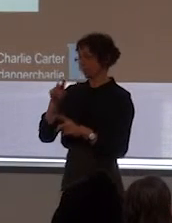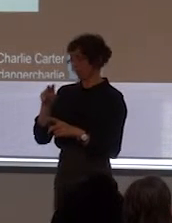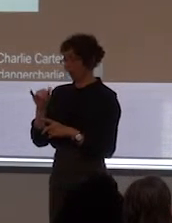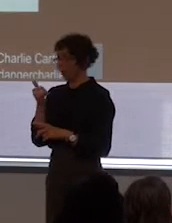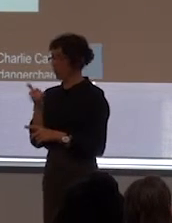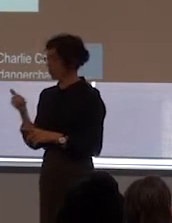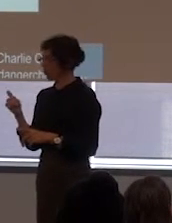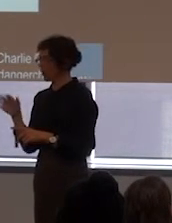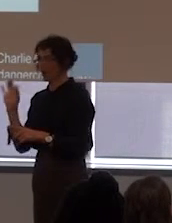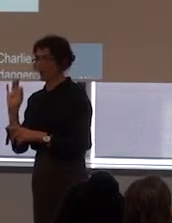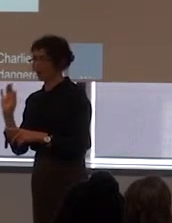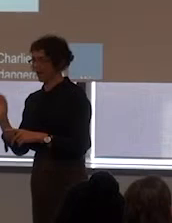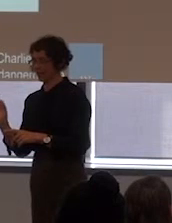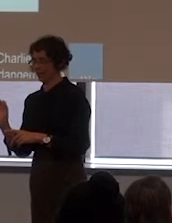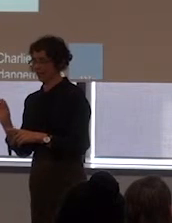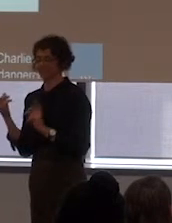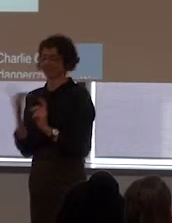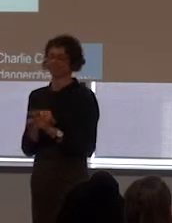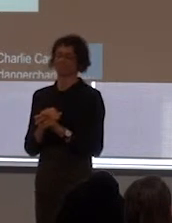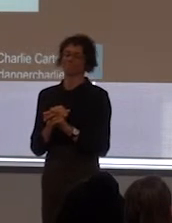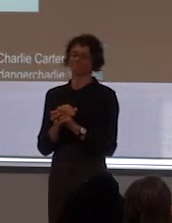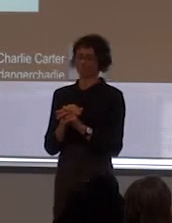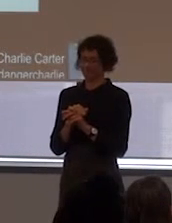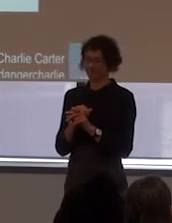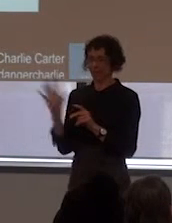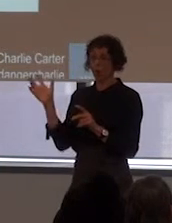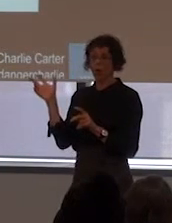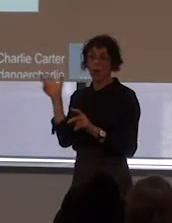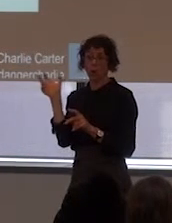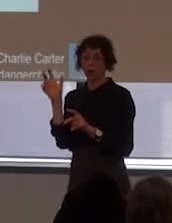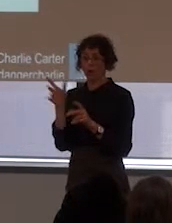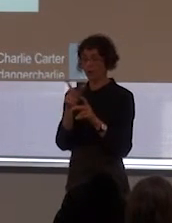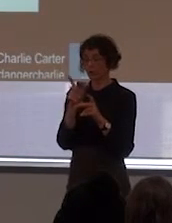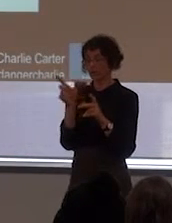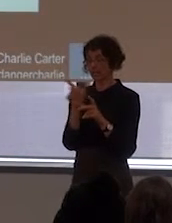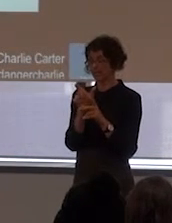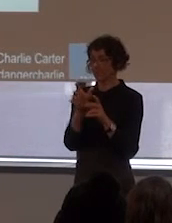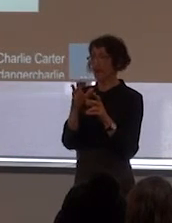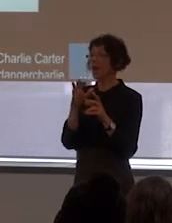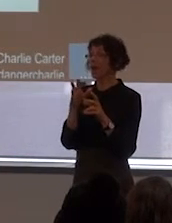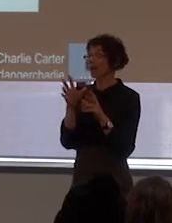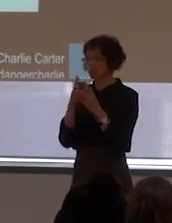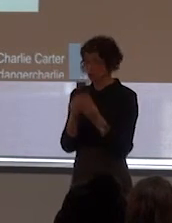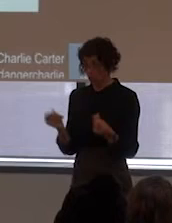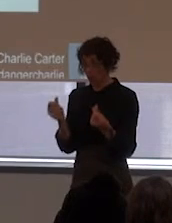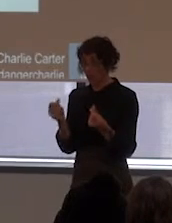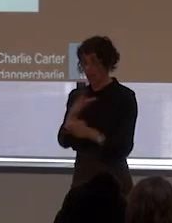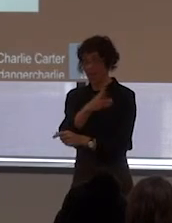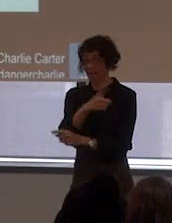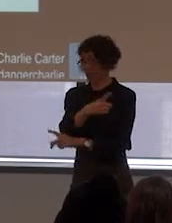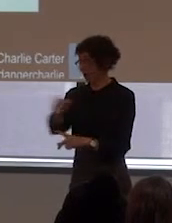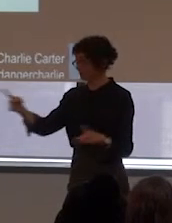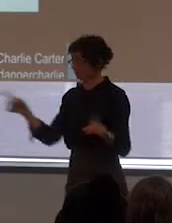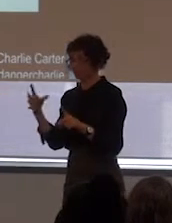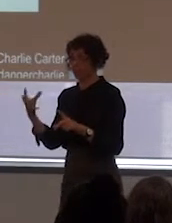want to get people falling on the floor. And an audio capture. If you solve one of those, everyone drinks. So